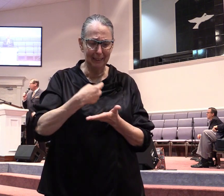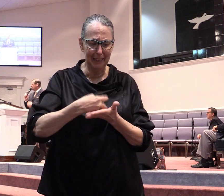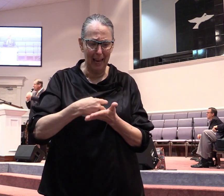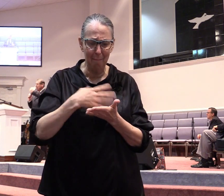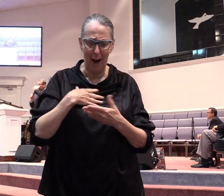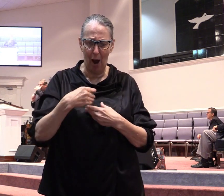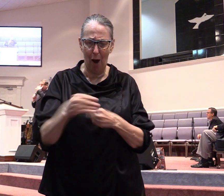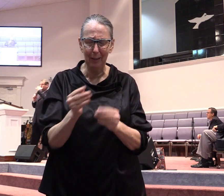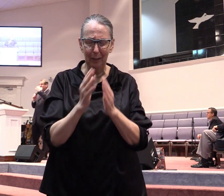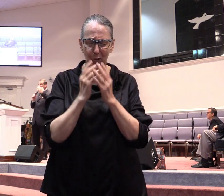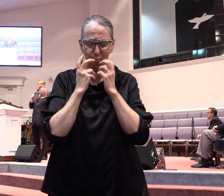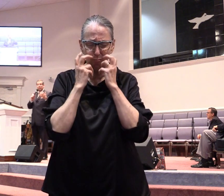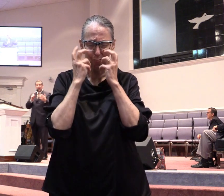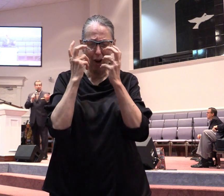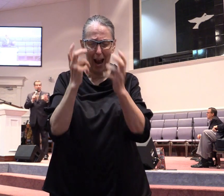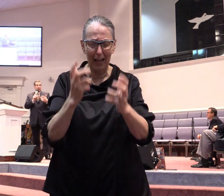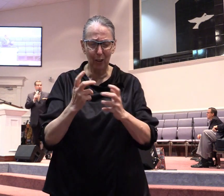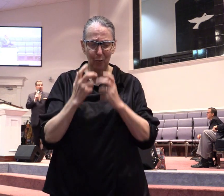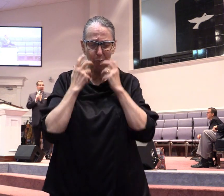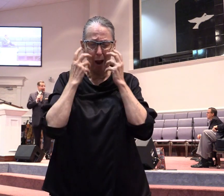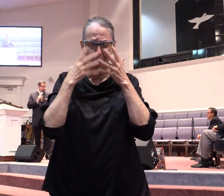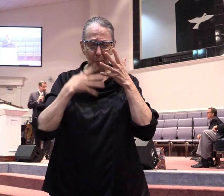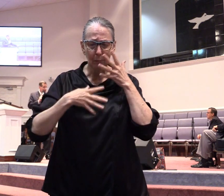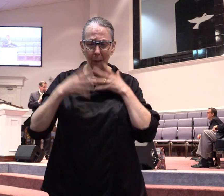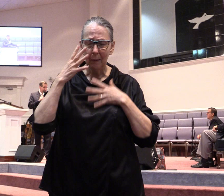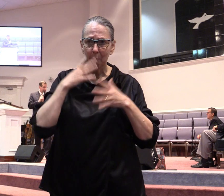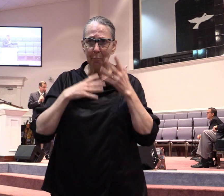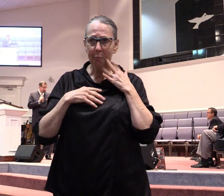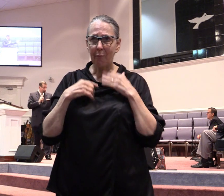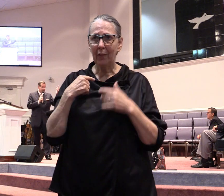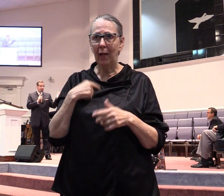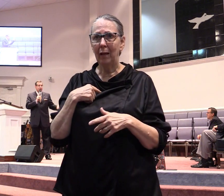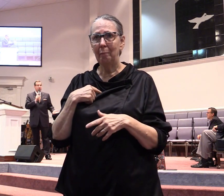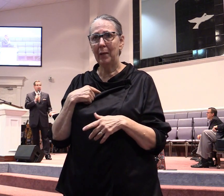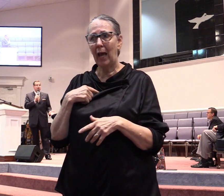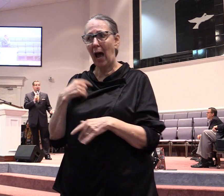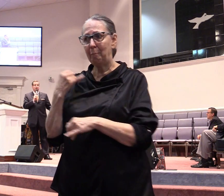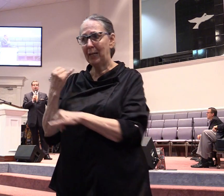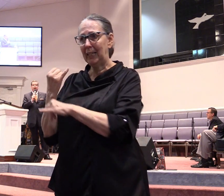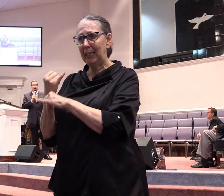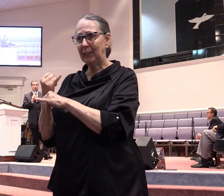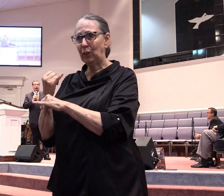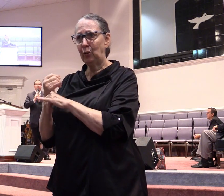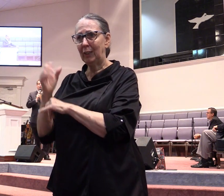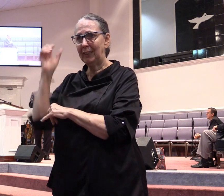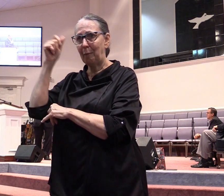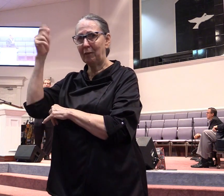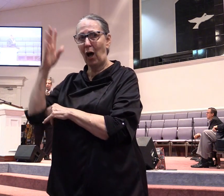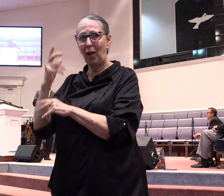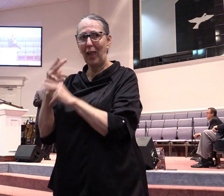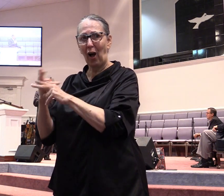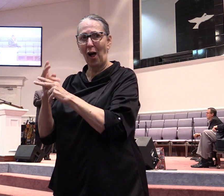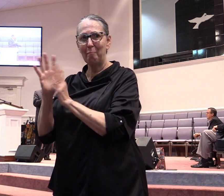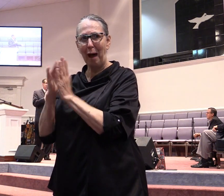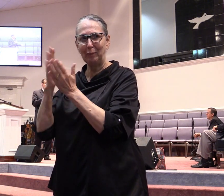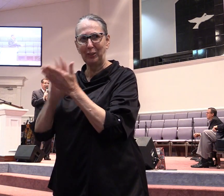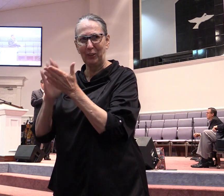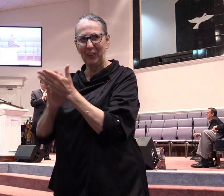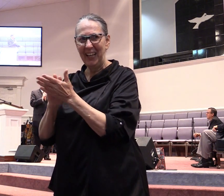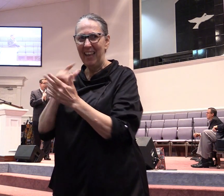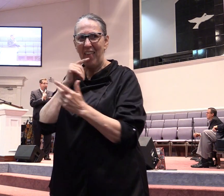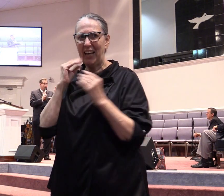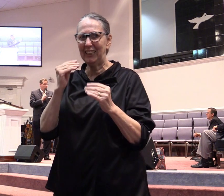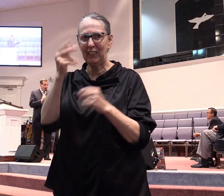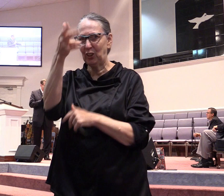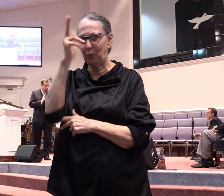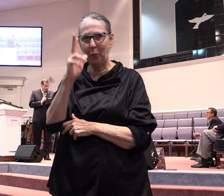my office crying and praying. I'd been institutionalized for a couple of years in an institution with the Assemblies of God called Bible School, but they didn't teach that